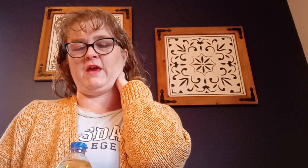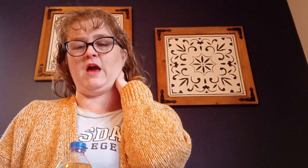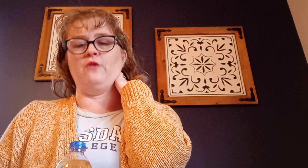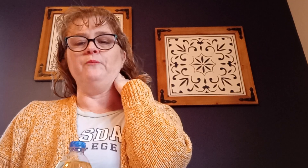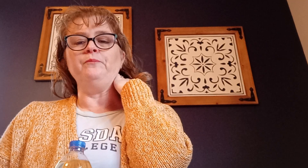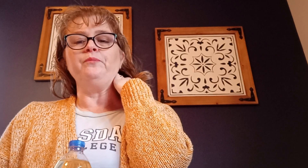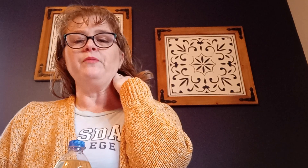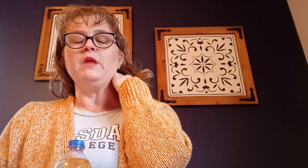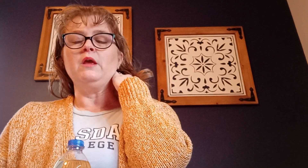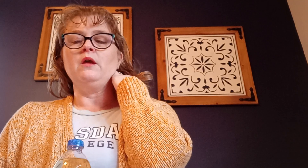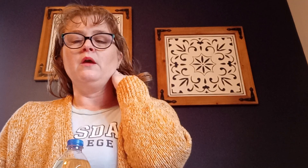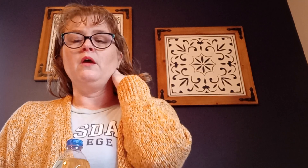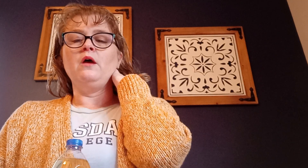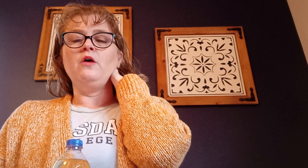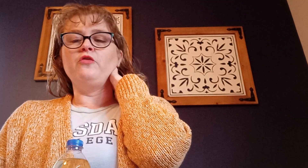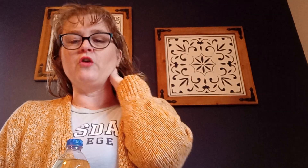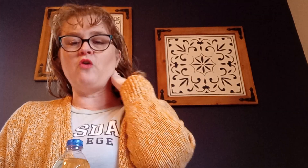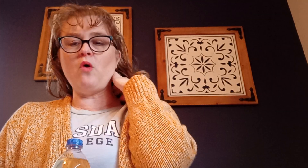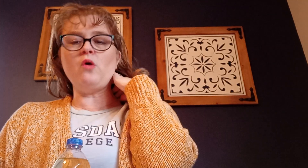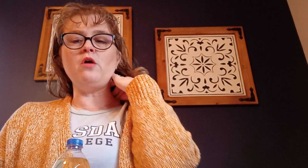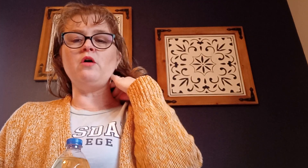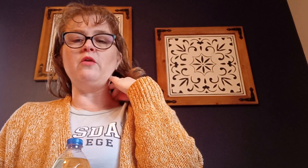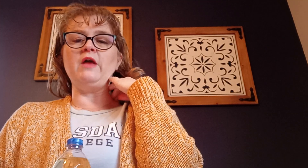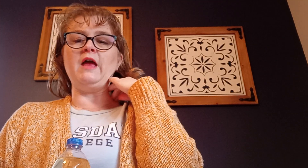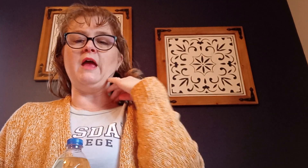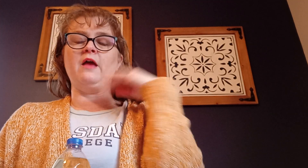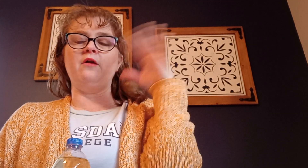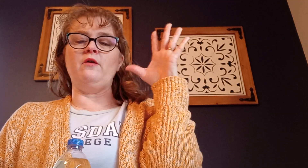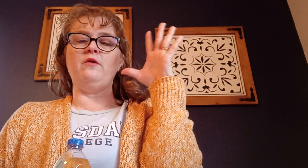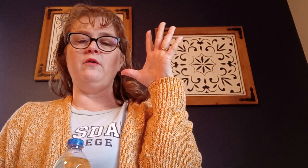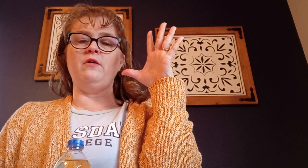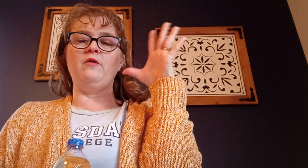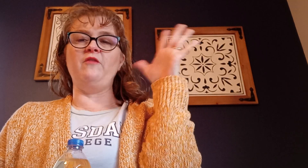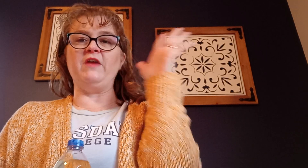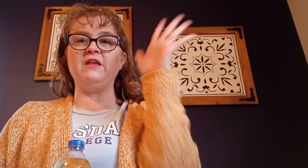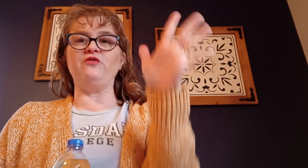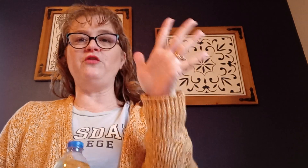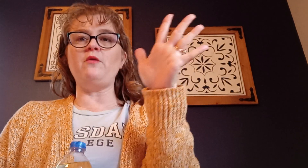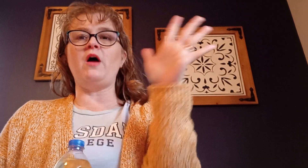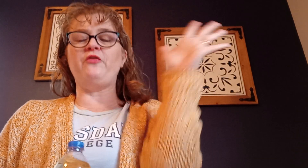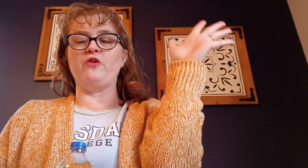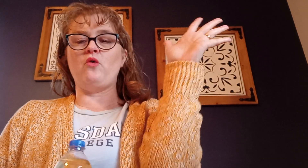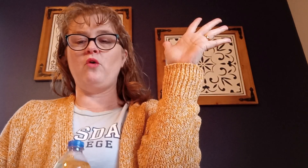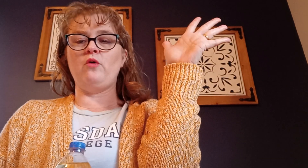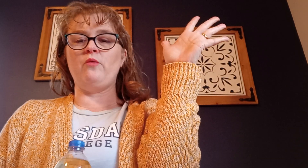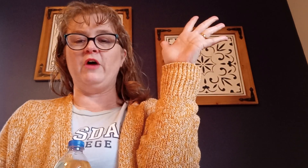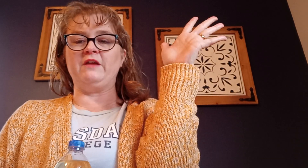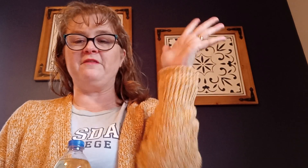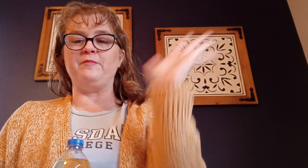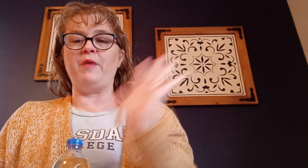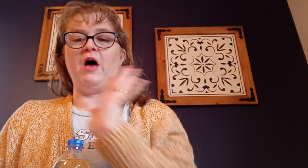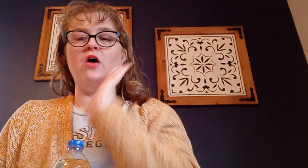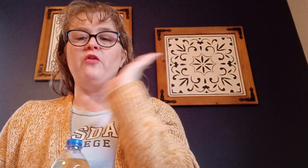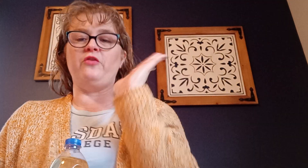out. The coral, if it gets too hot, the coral will expel the